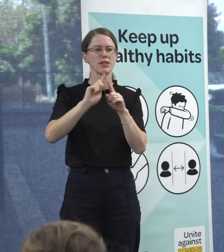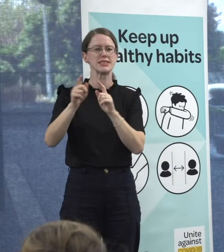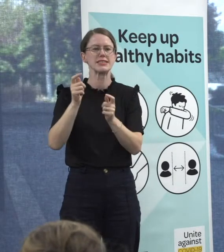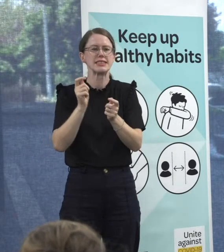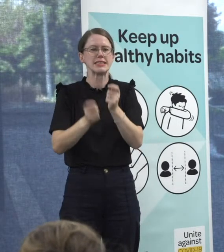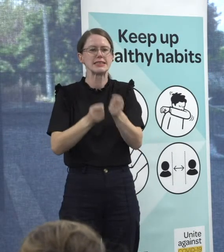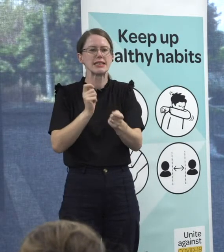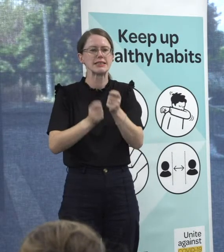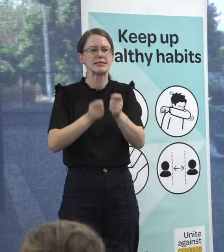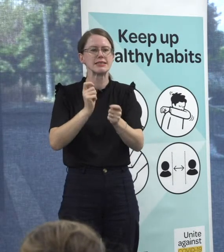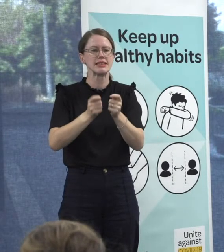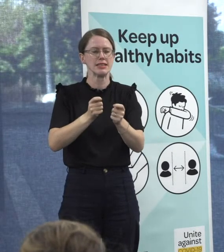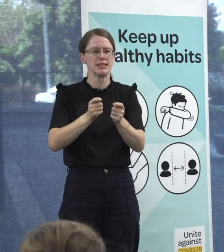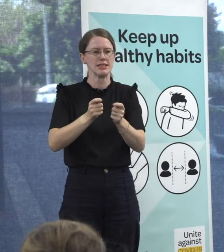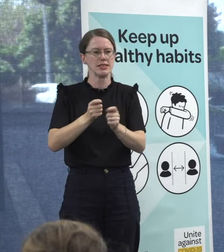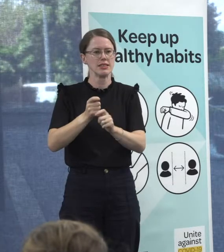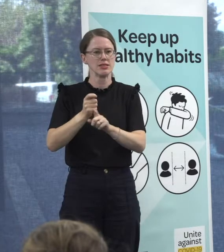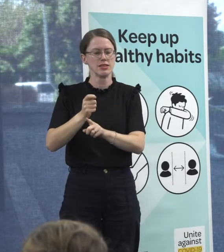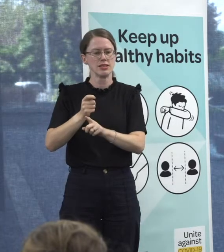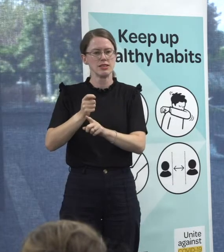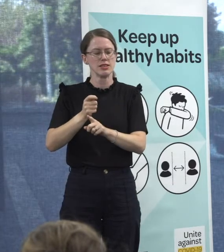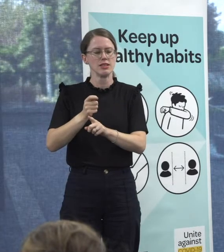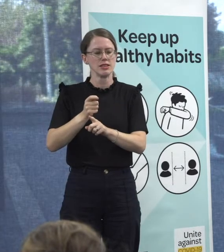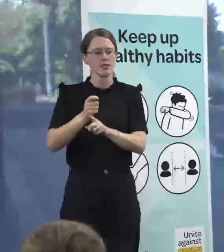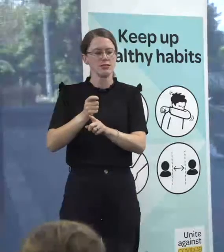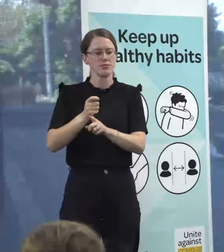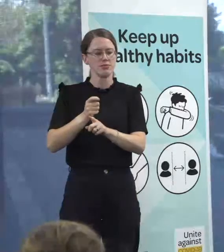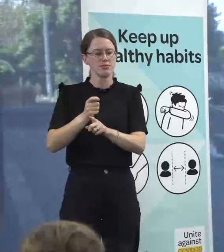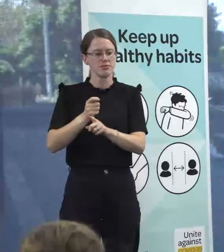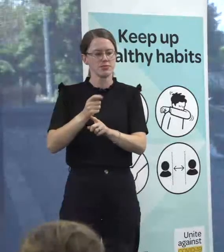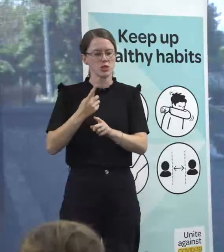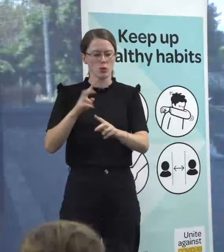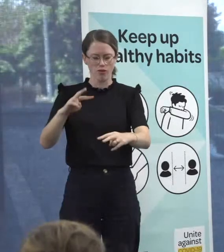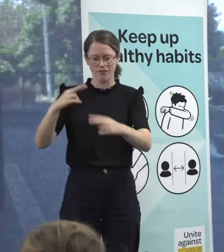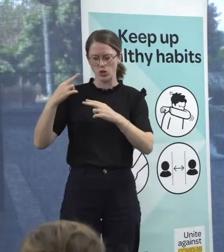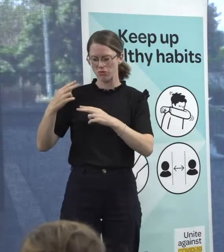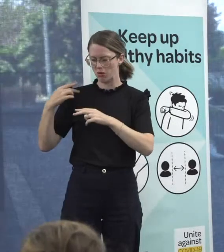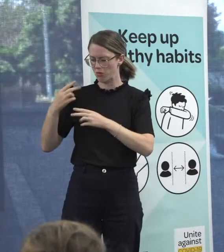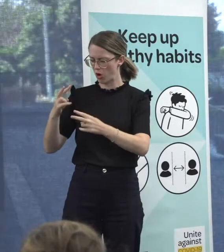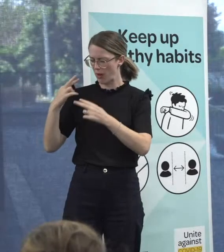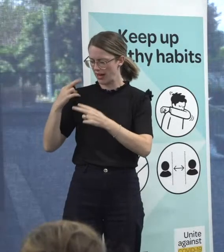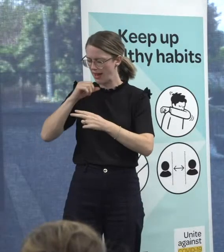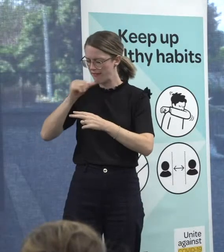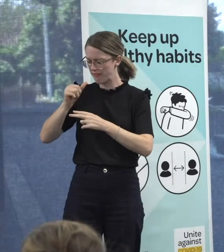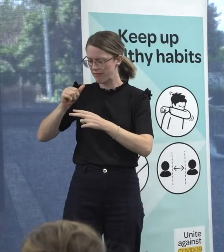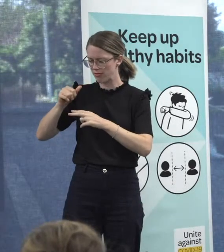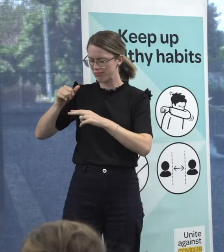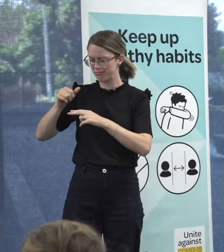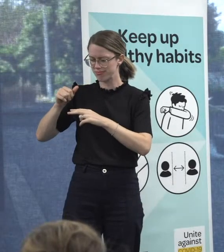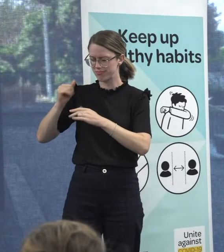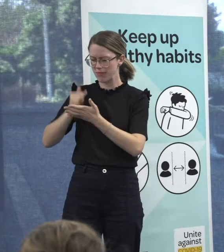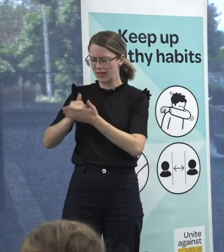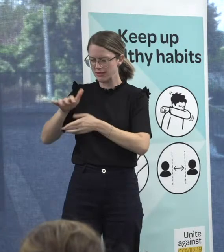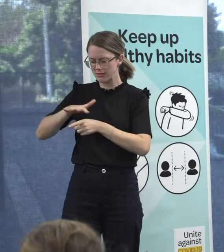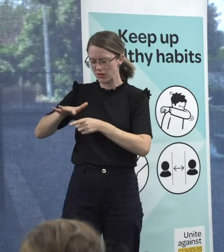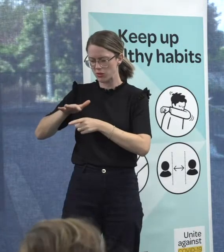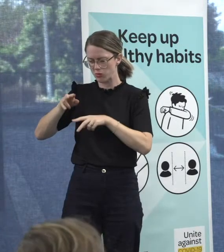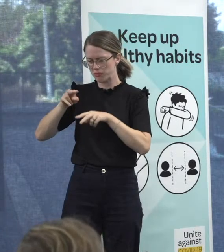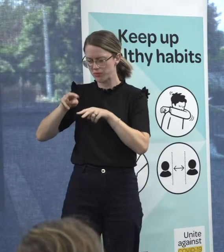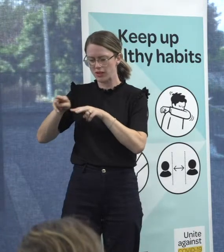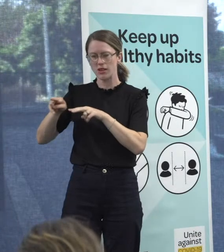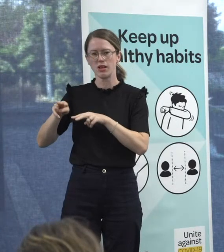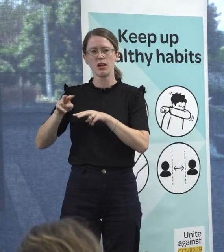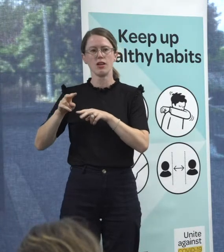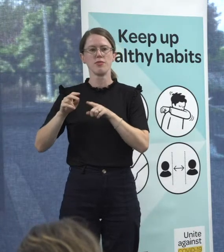we've reviewed our ongoing response, particularly when things haven't gone as they should have. And in March, I commissioned a review to look